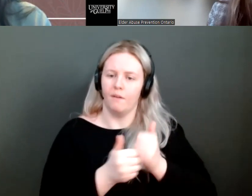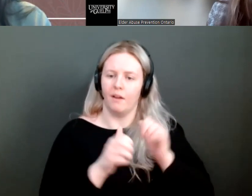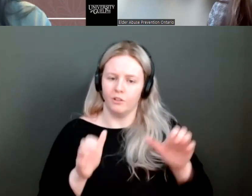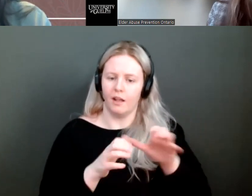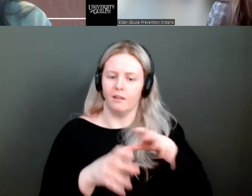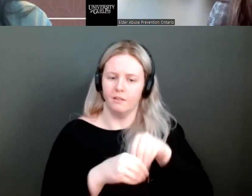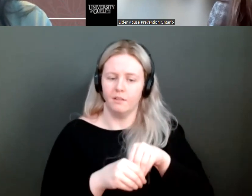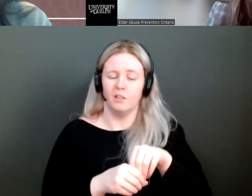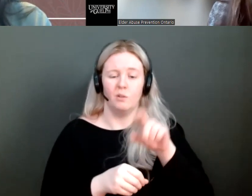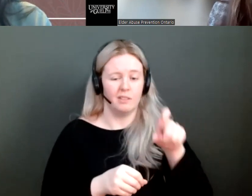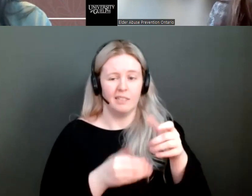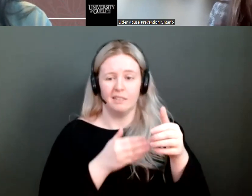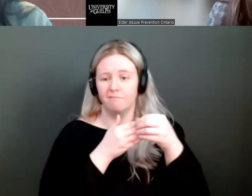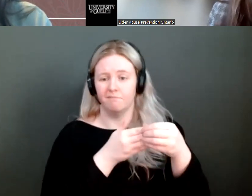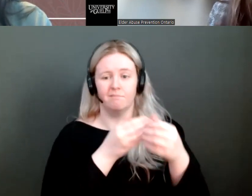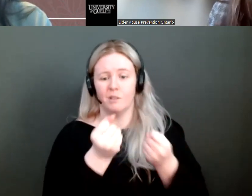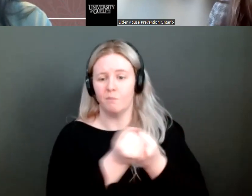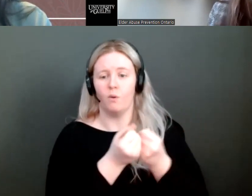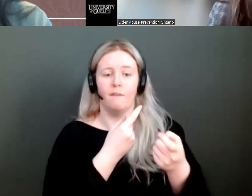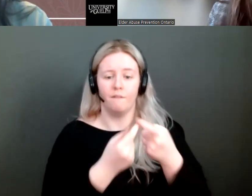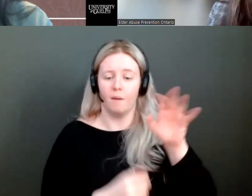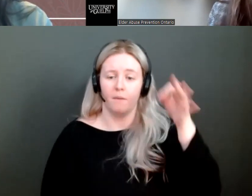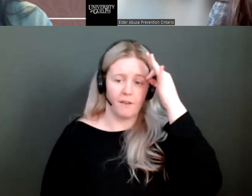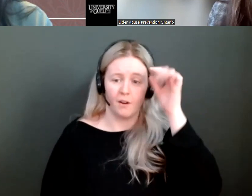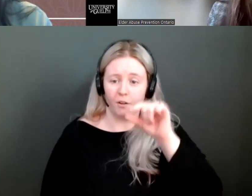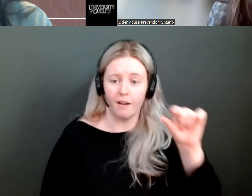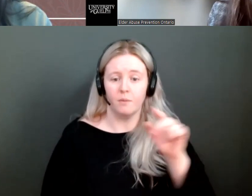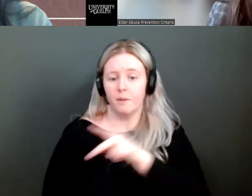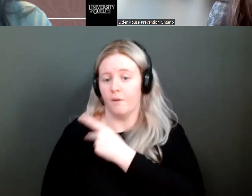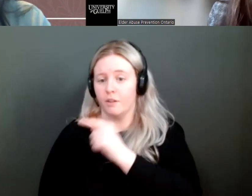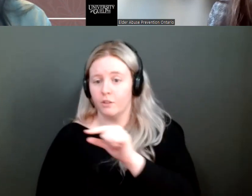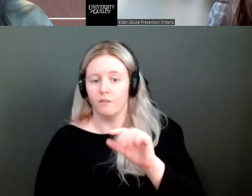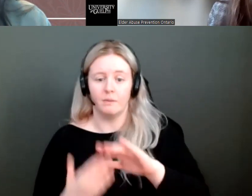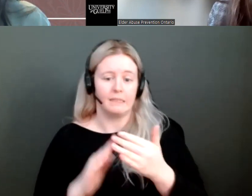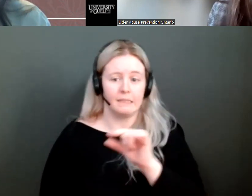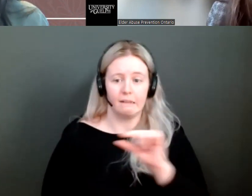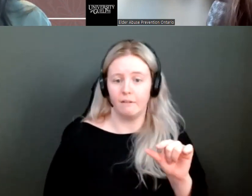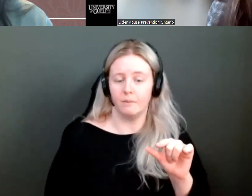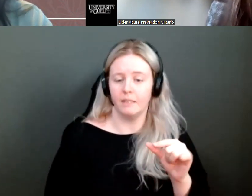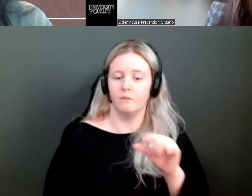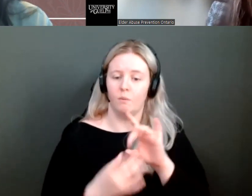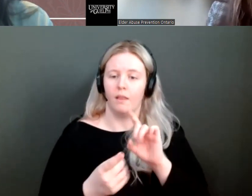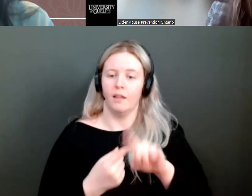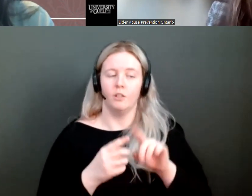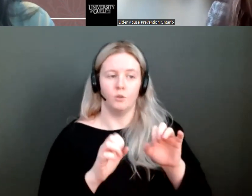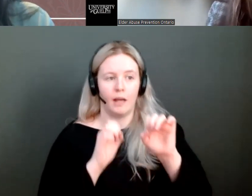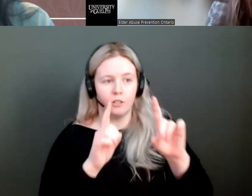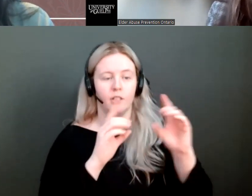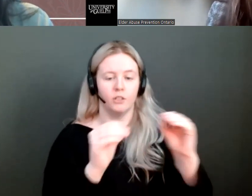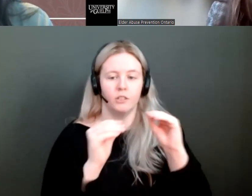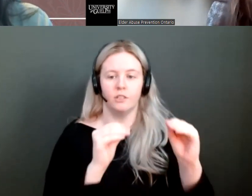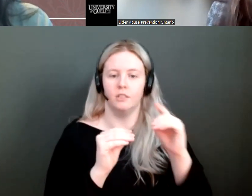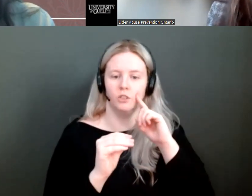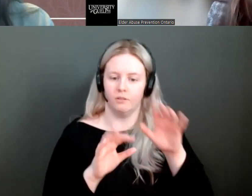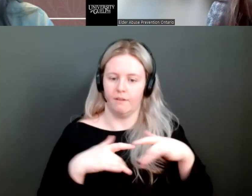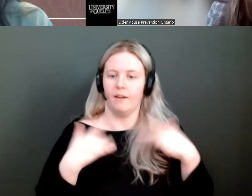leadership from the federal government, from provincial governments and municipalities in terms of education and awareness campaigns to help